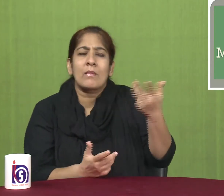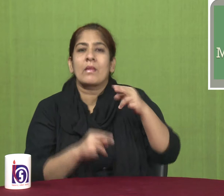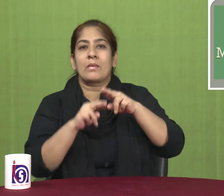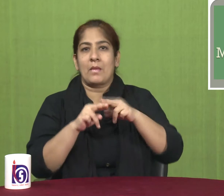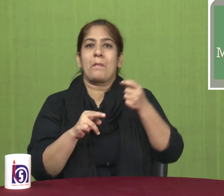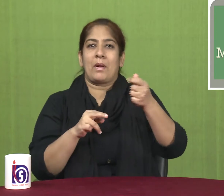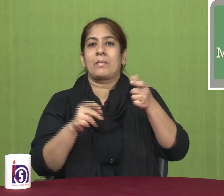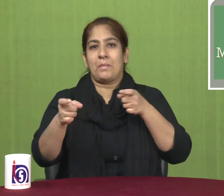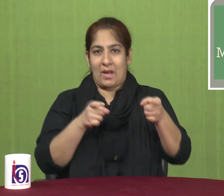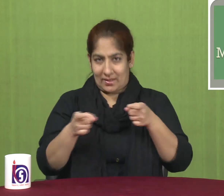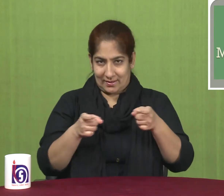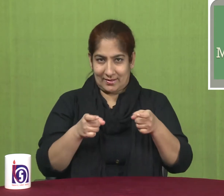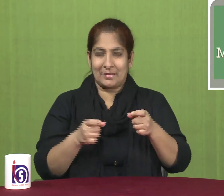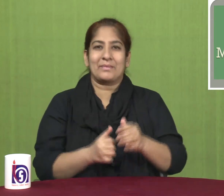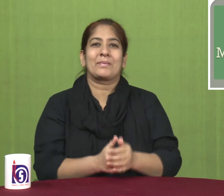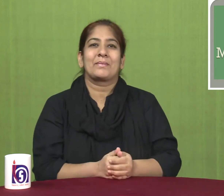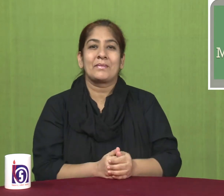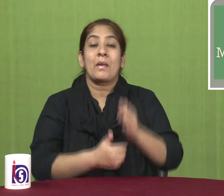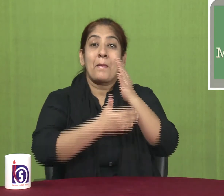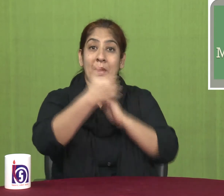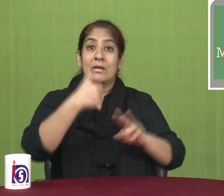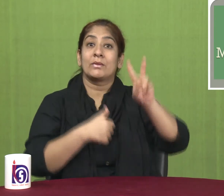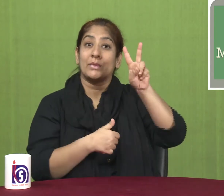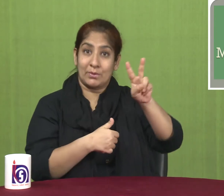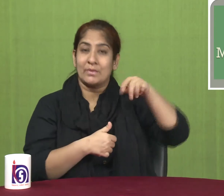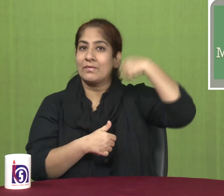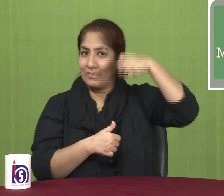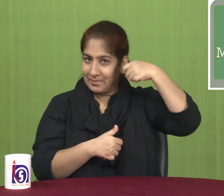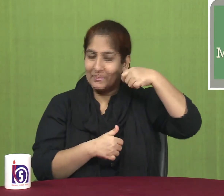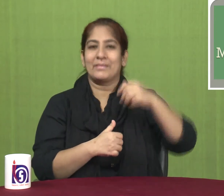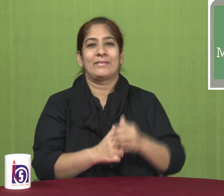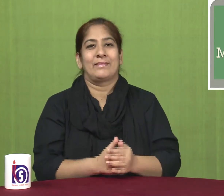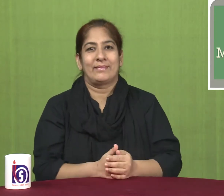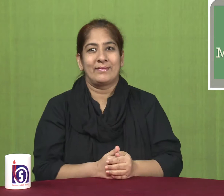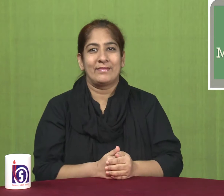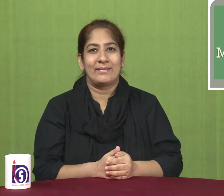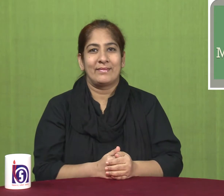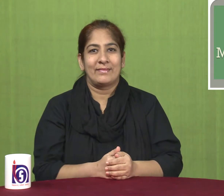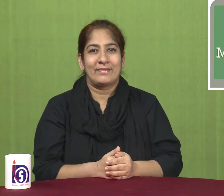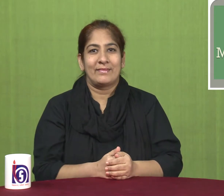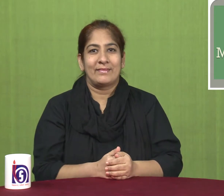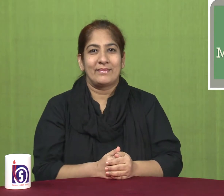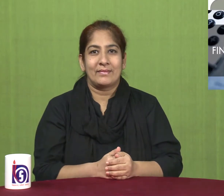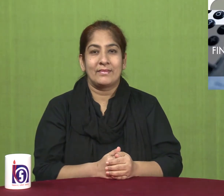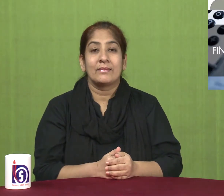The lesson name is Financial Management. This is the second part of the video.